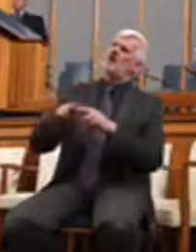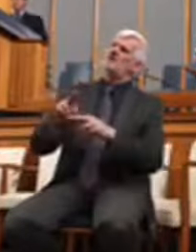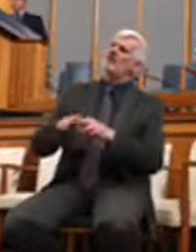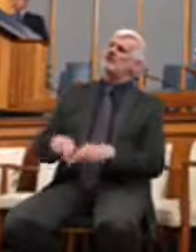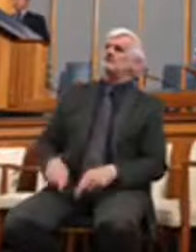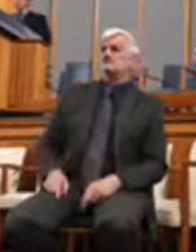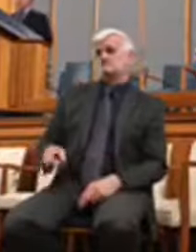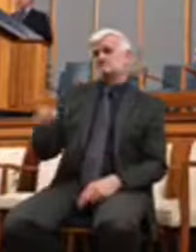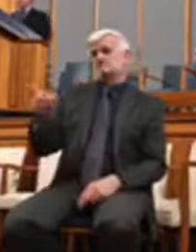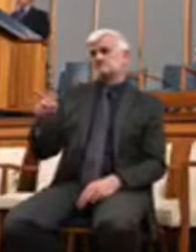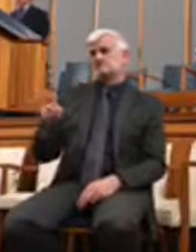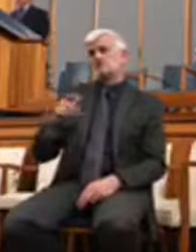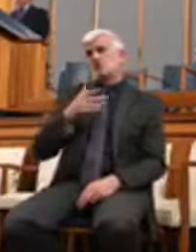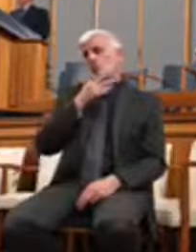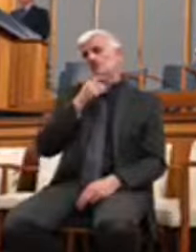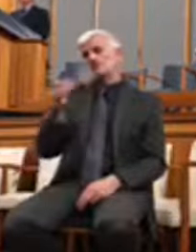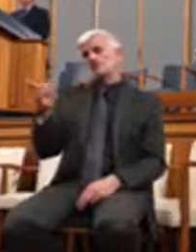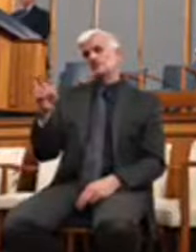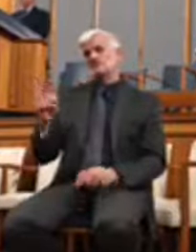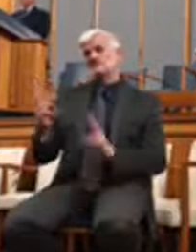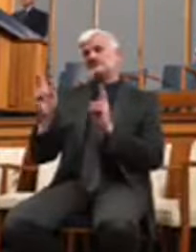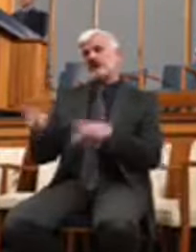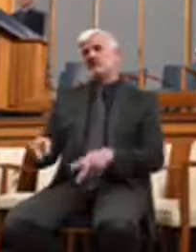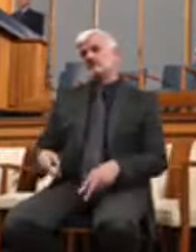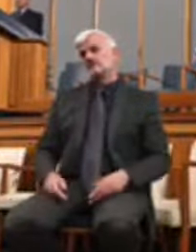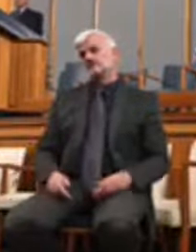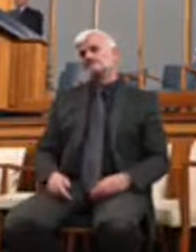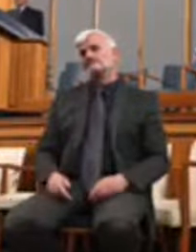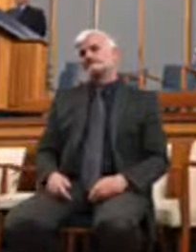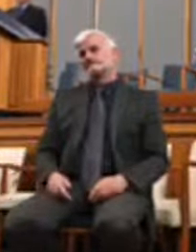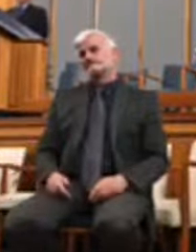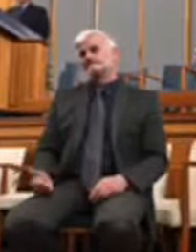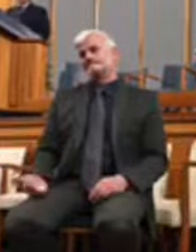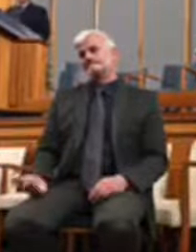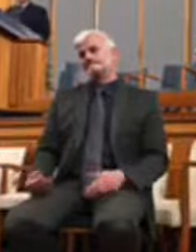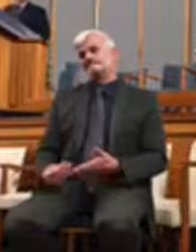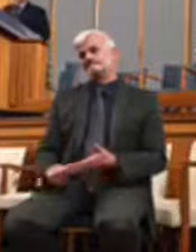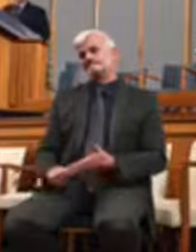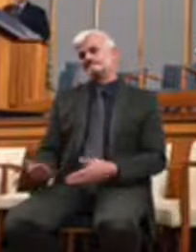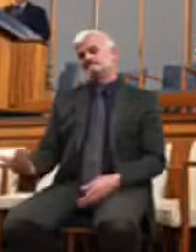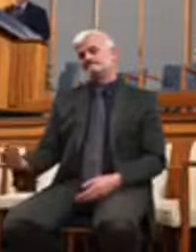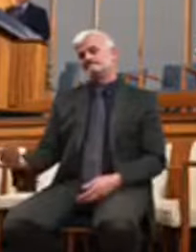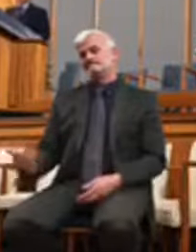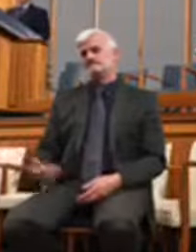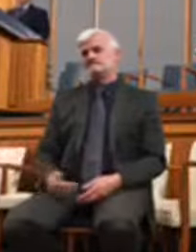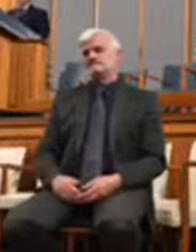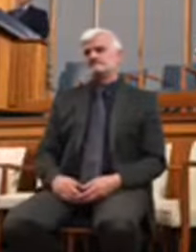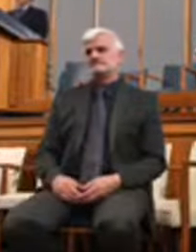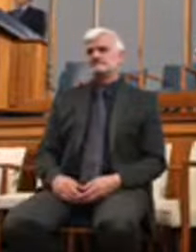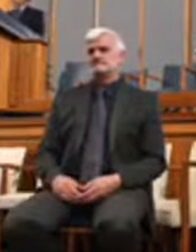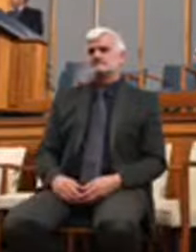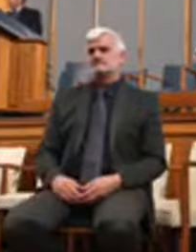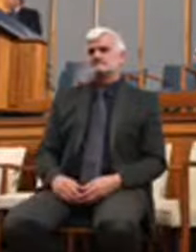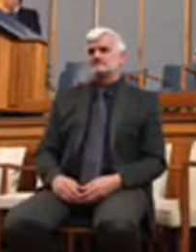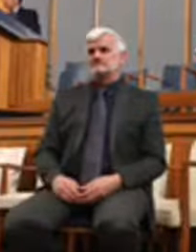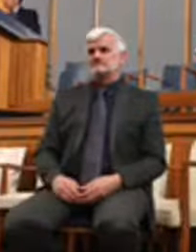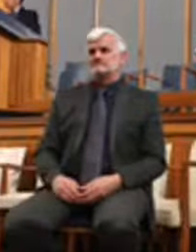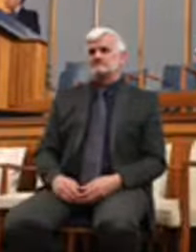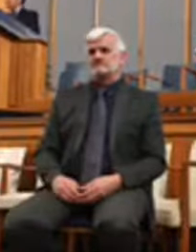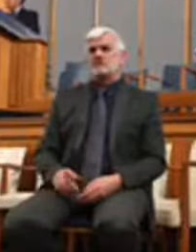dead. Give me, give me." But we say the same. If you